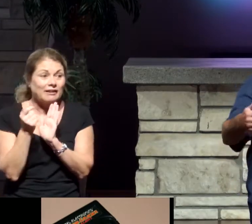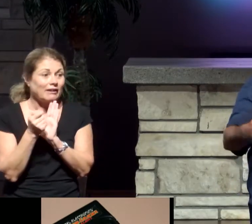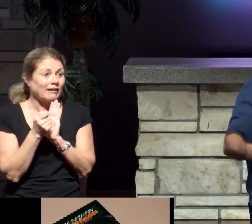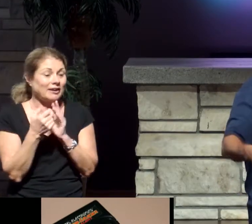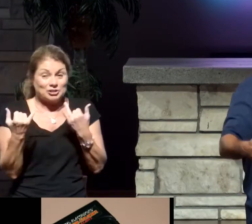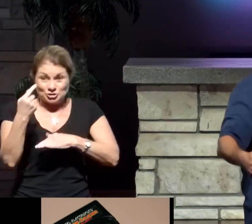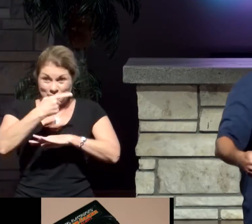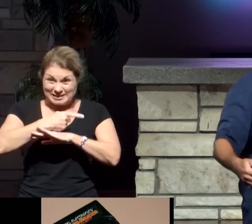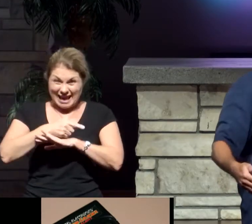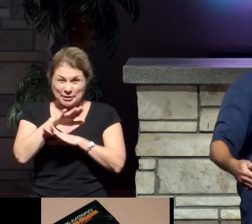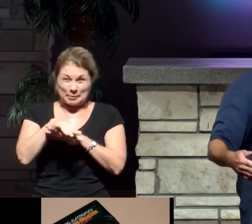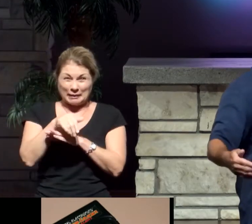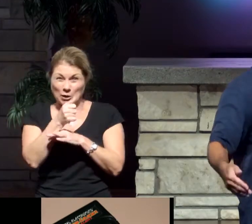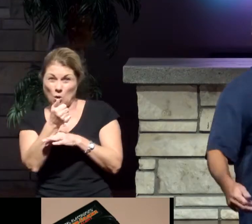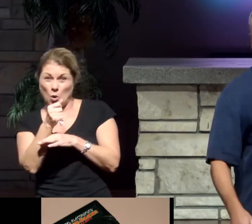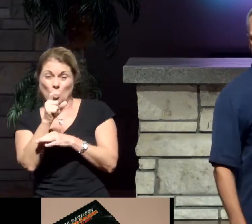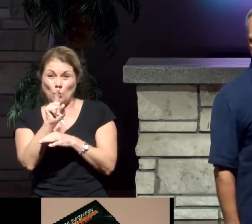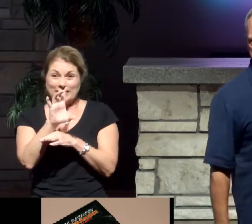that would be